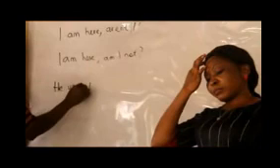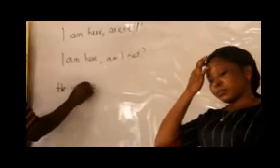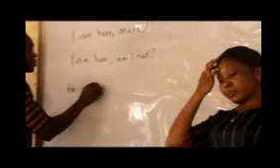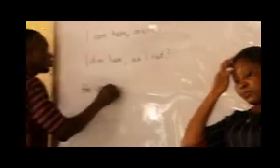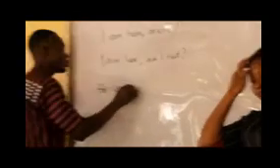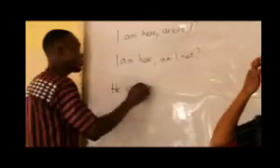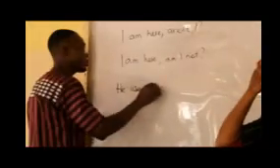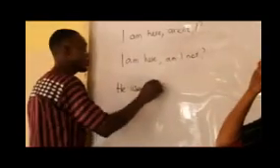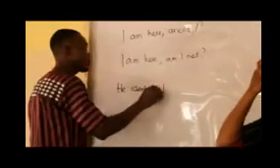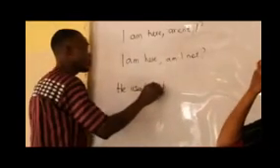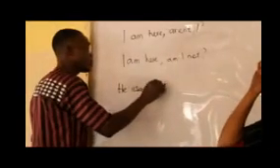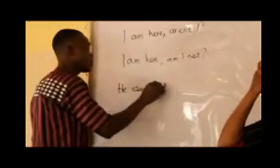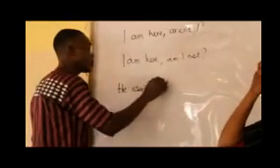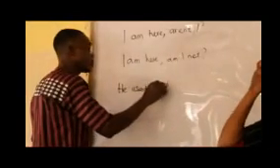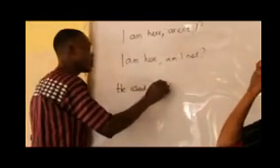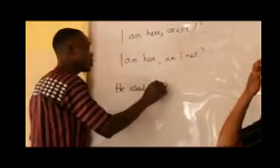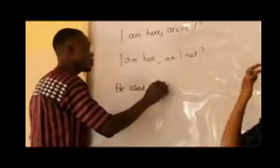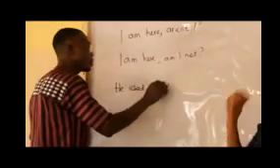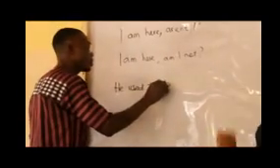used to